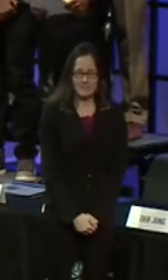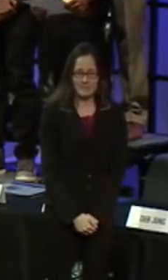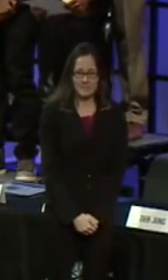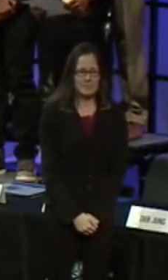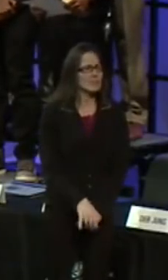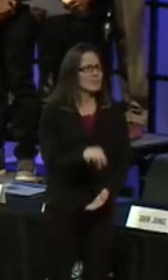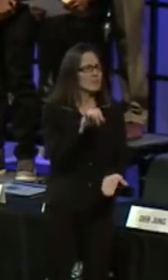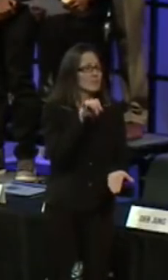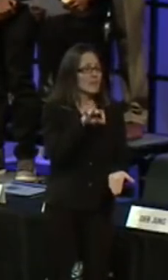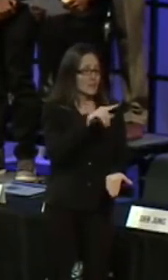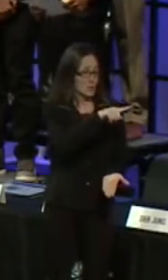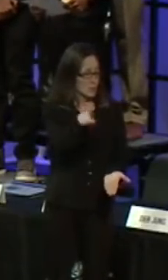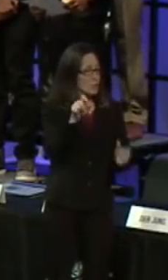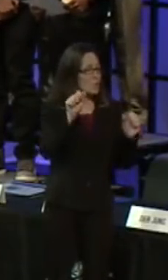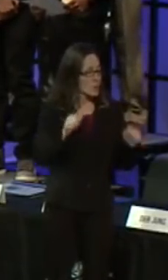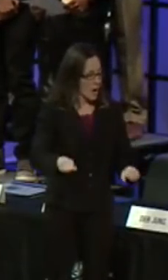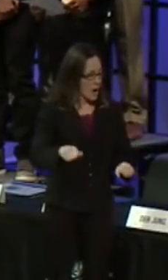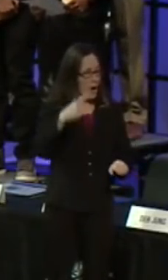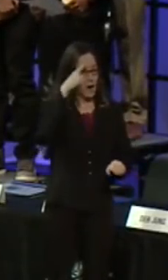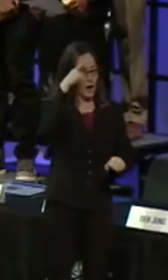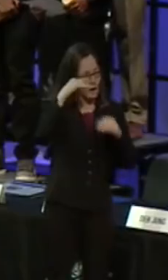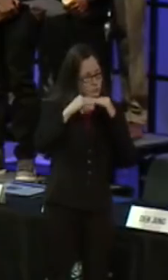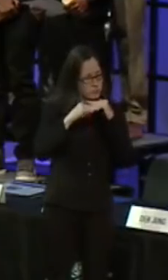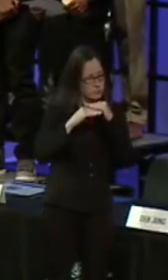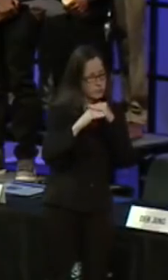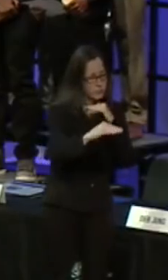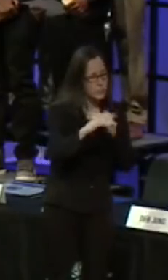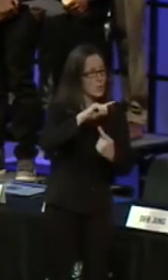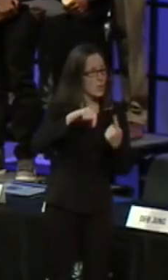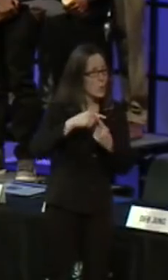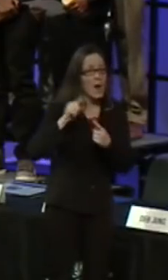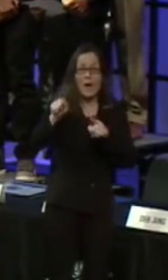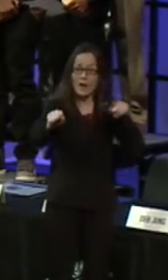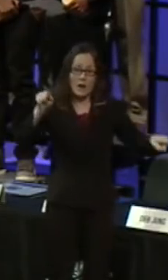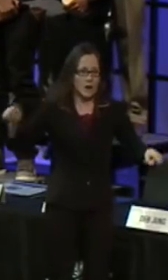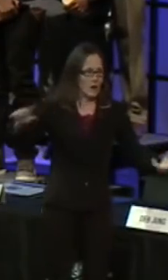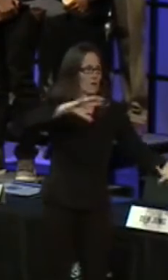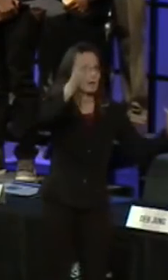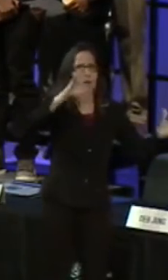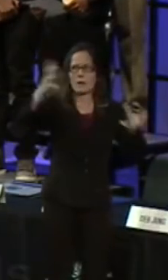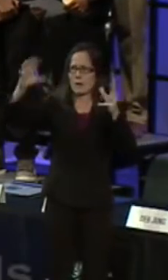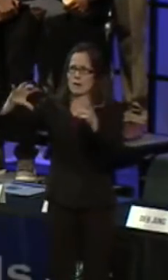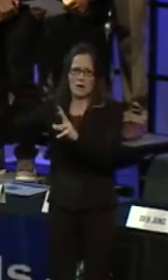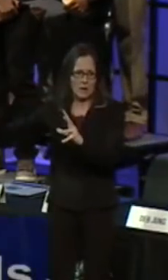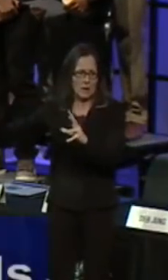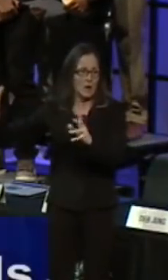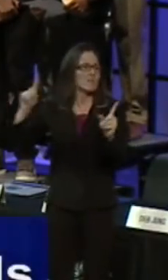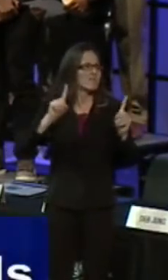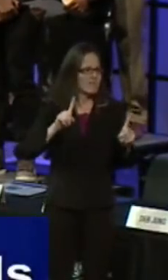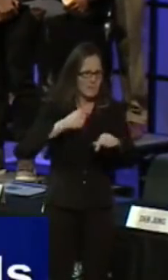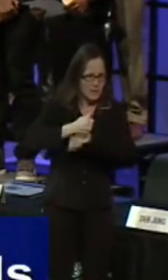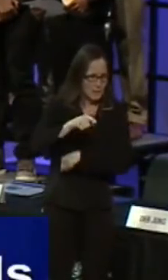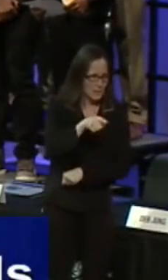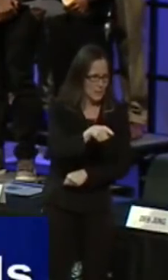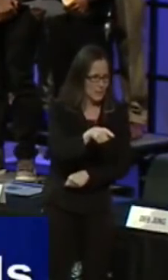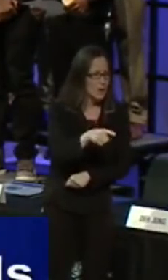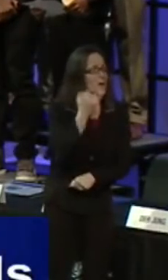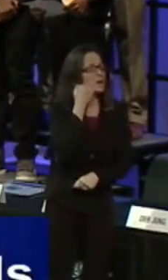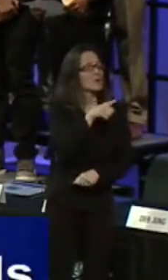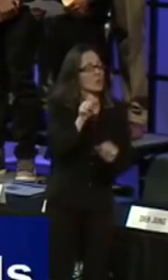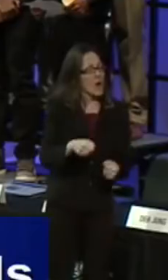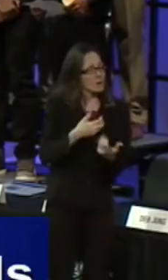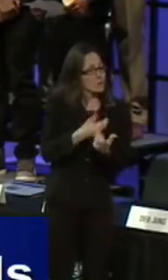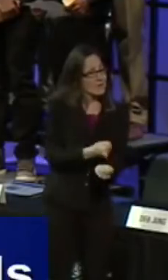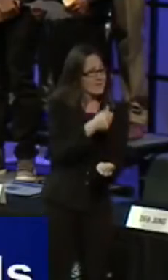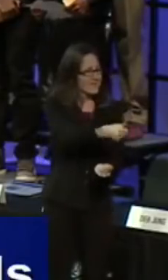If you can keep your head when all about you are losing theirs and bling it on you. If you can trust yourself when all